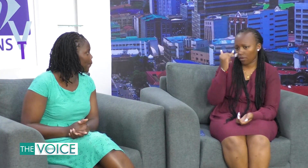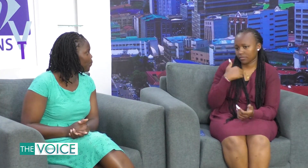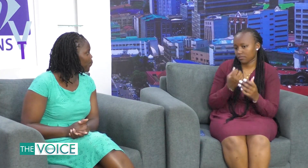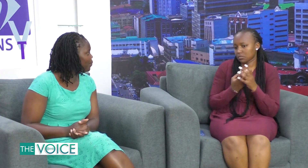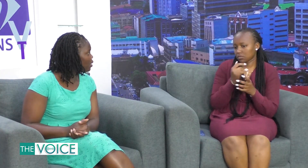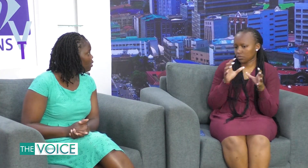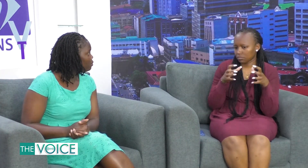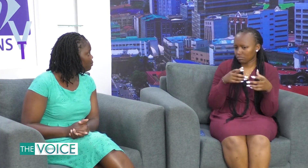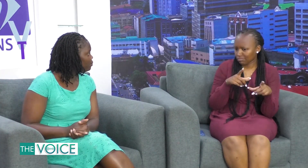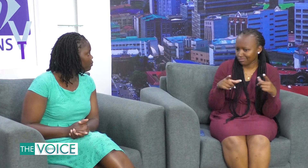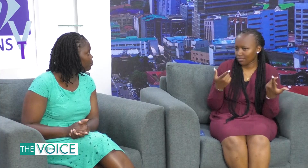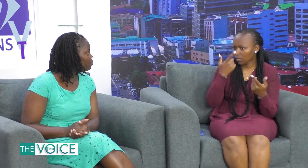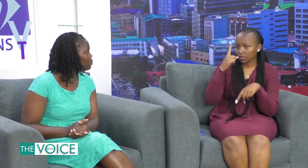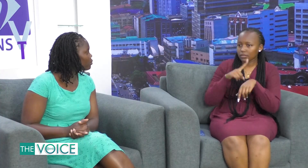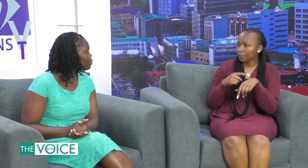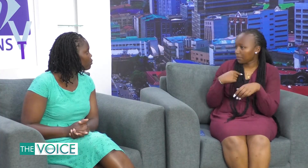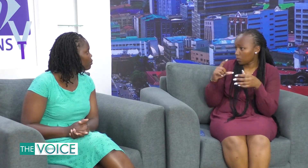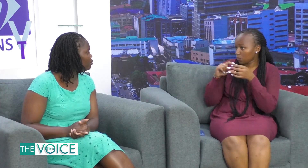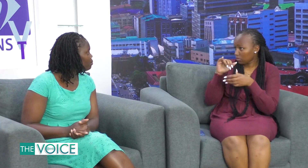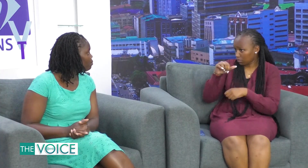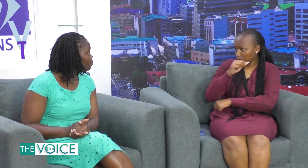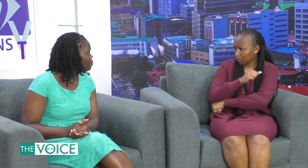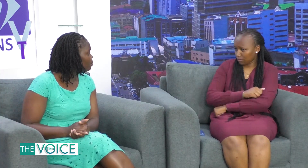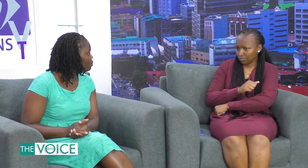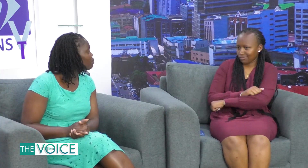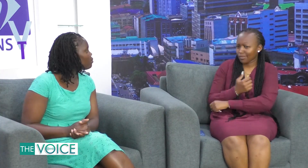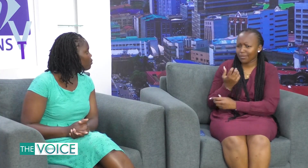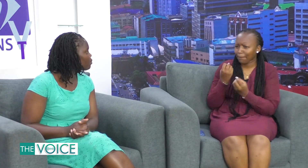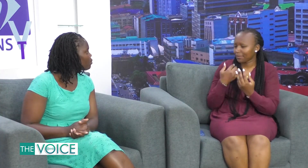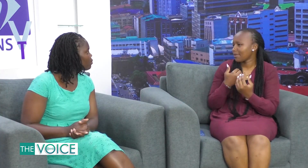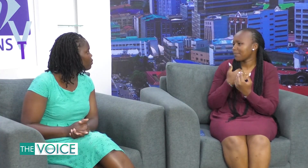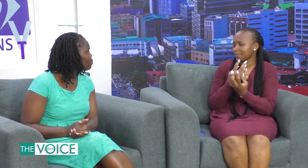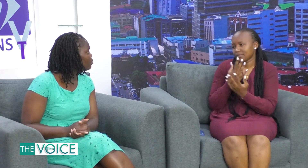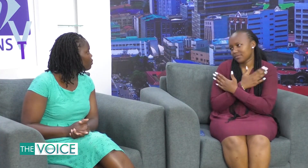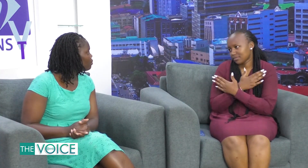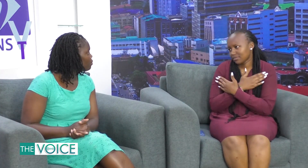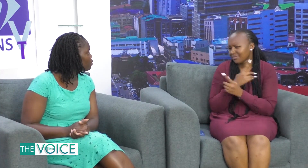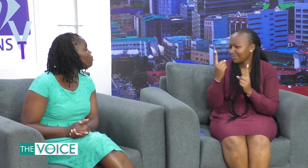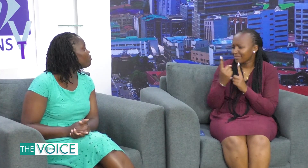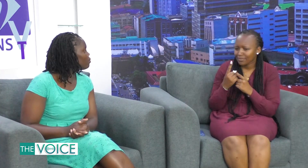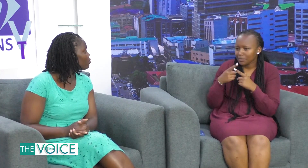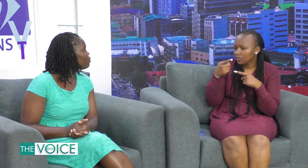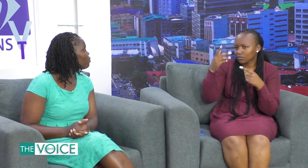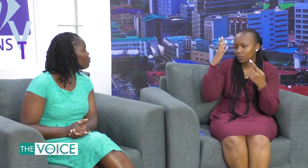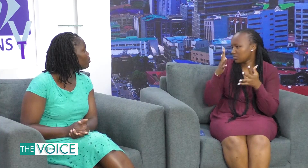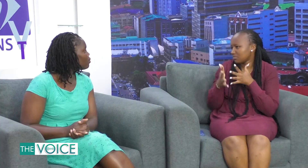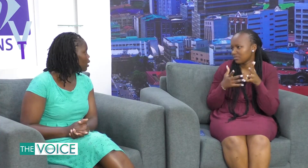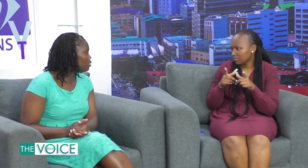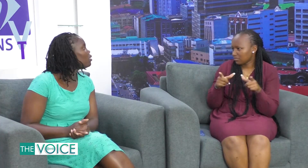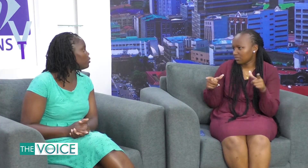Maybe tell us more about it. So I started the sign language classes because most of my friends, I